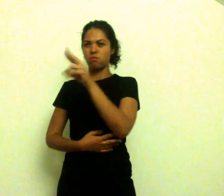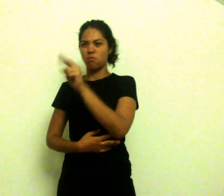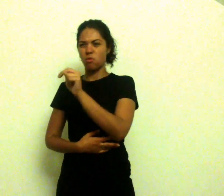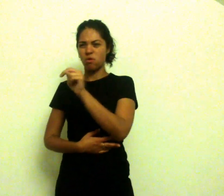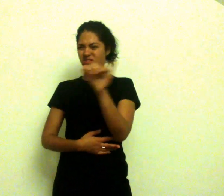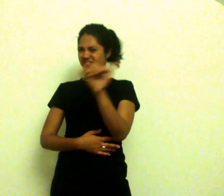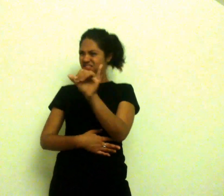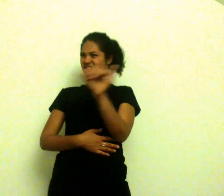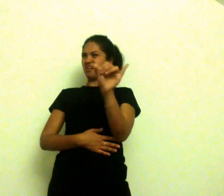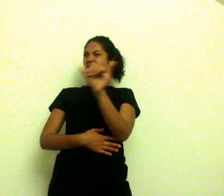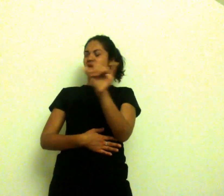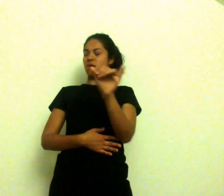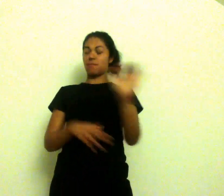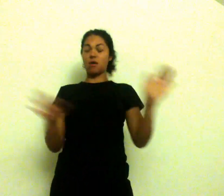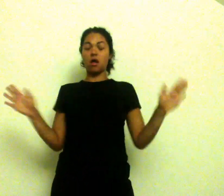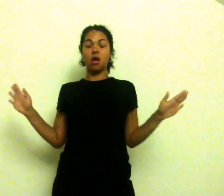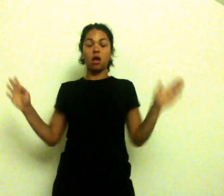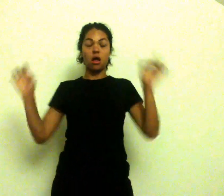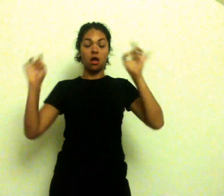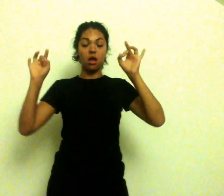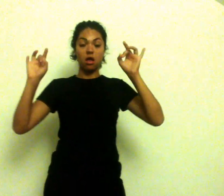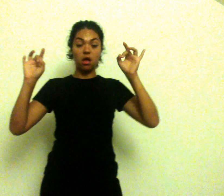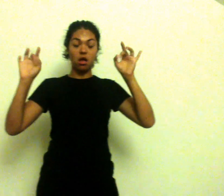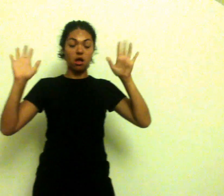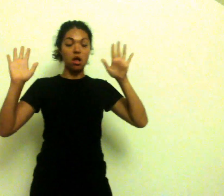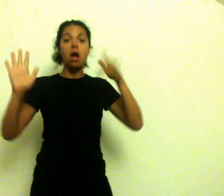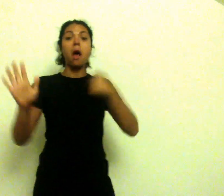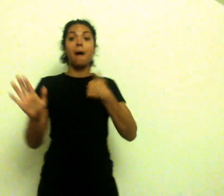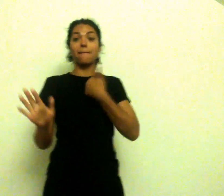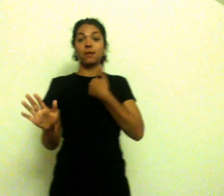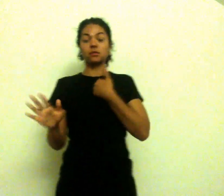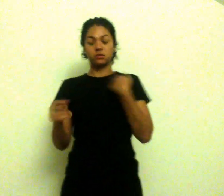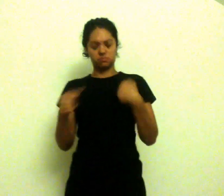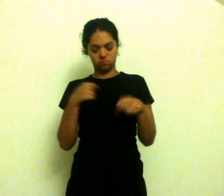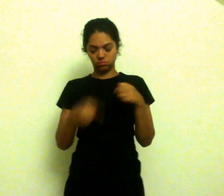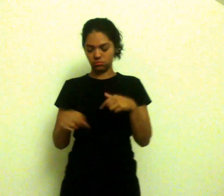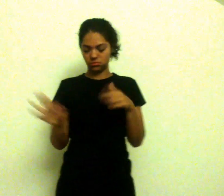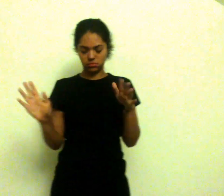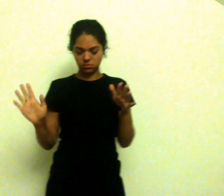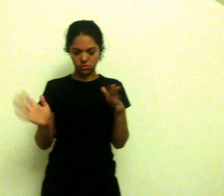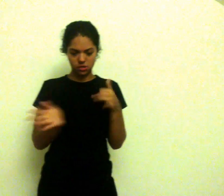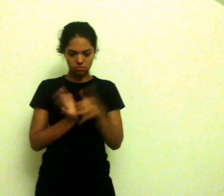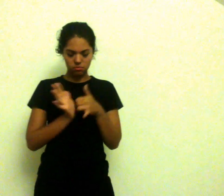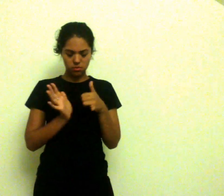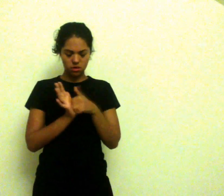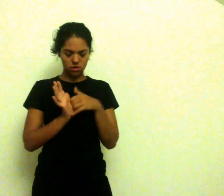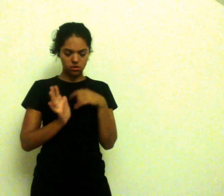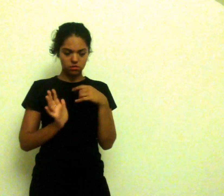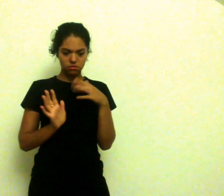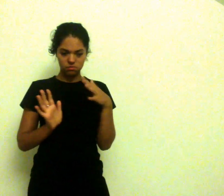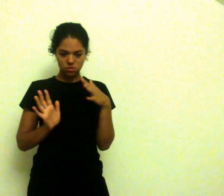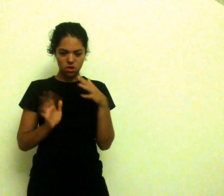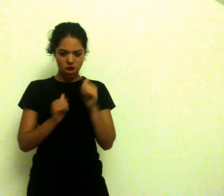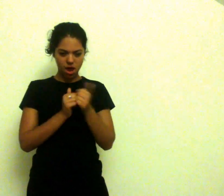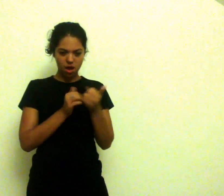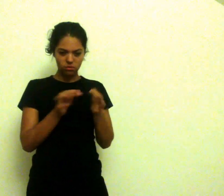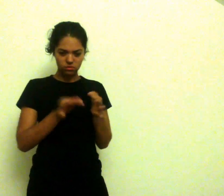this was an impossible situation within that context. But then I asked myself the question, Ravi, what would you do If you were